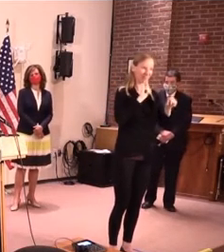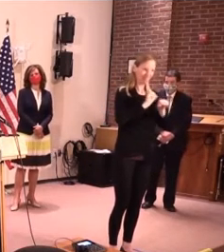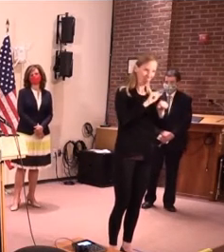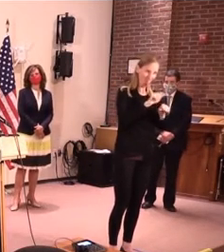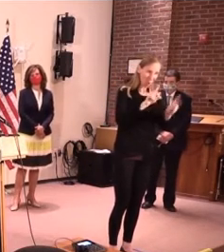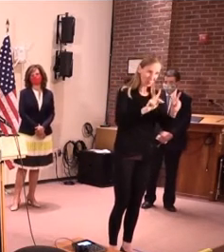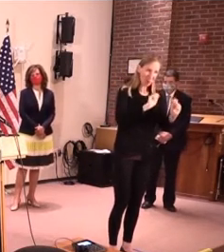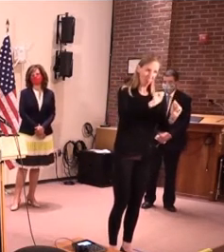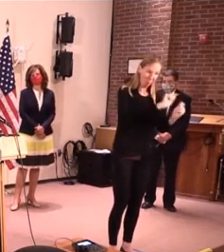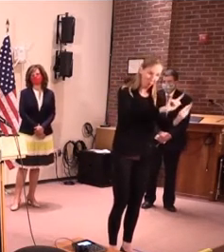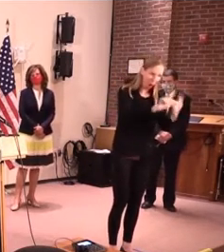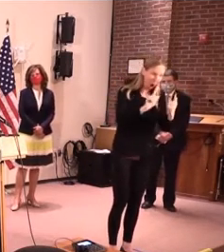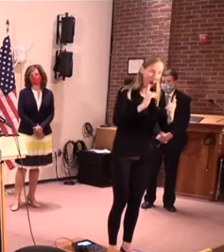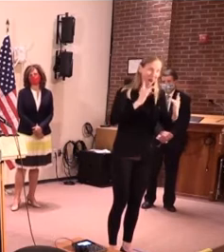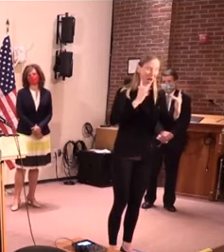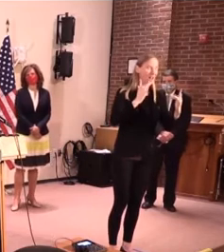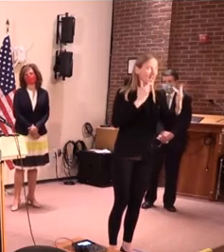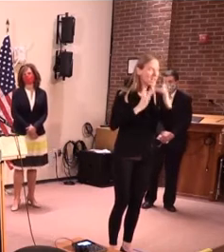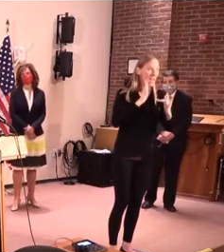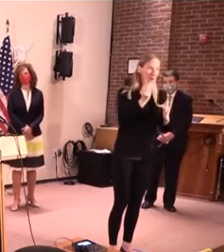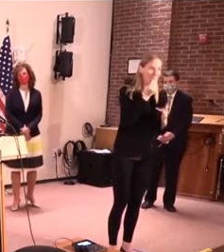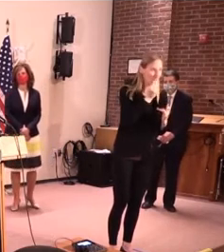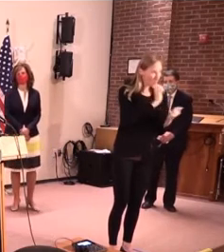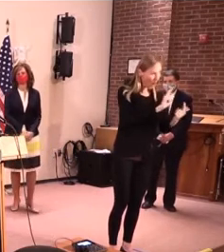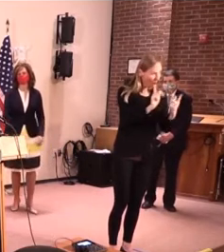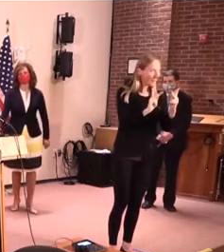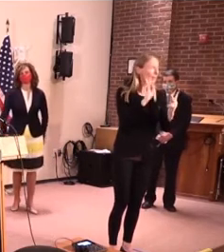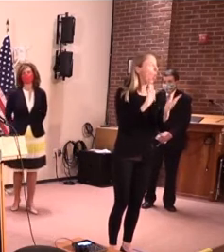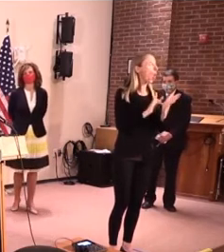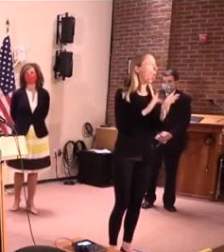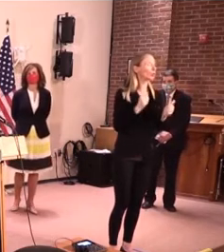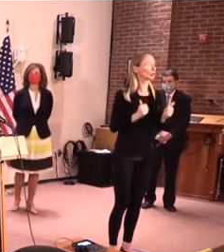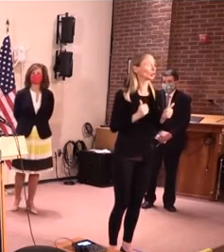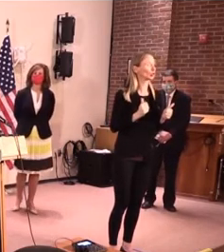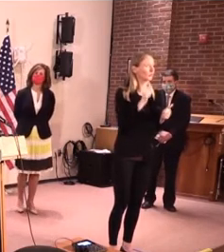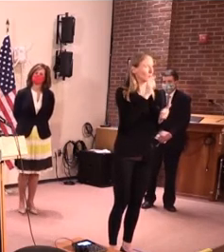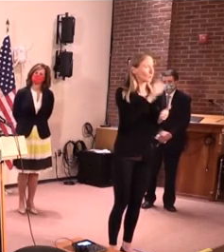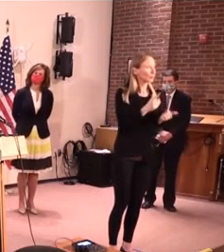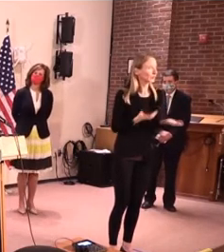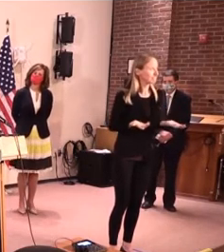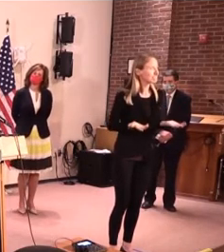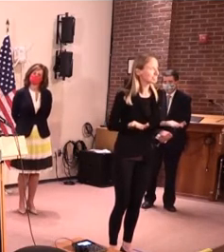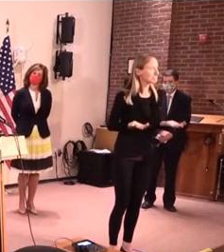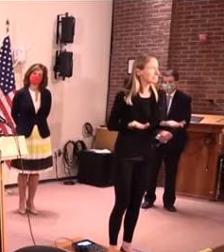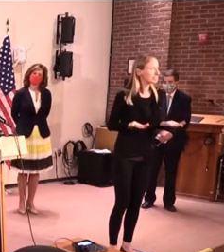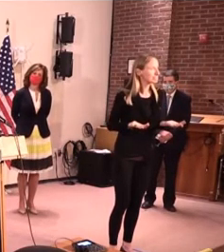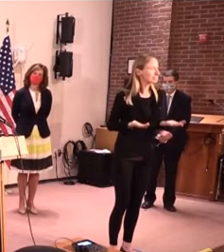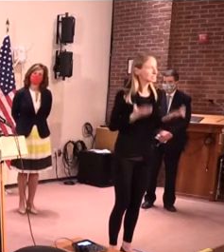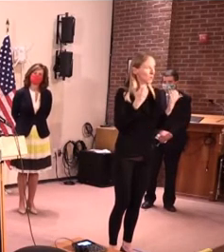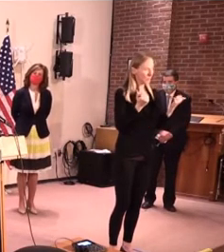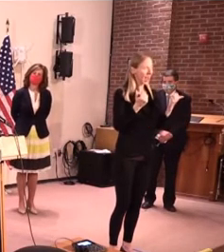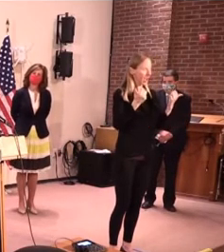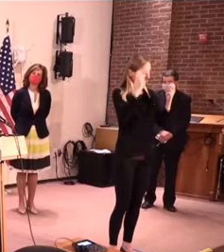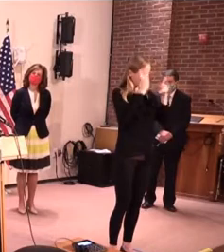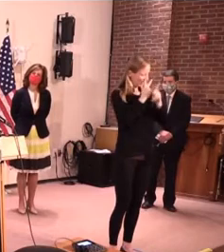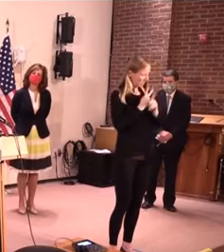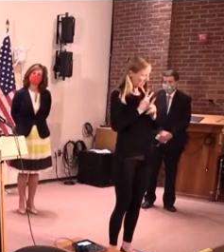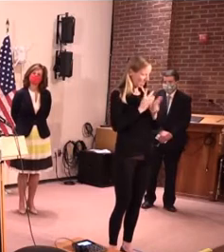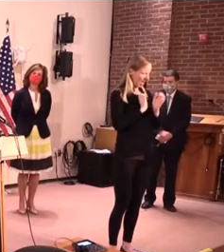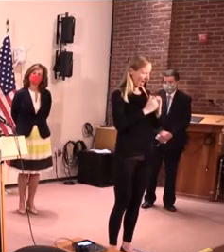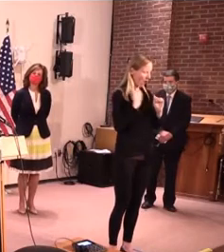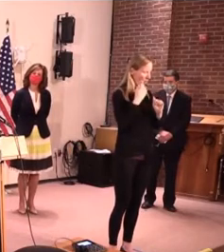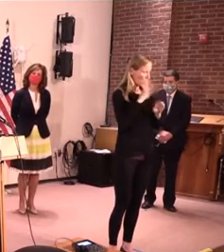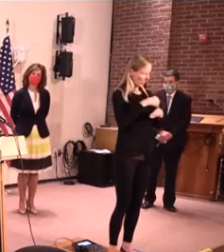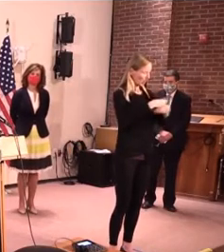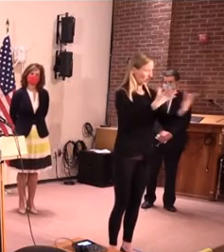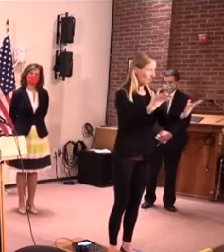need in terms of food? So what we're doing internally is looking at how we distribute food